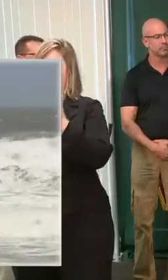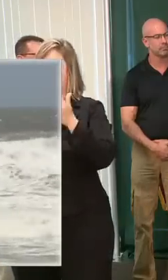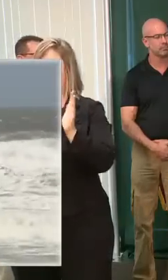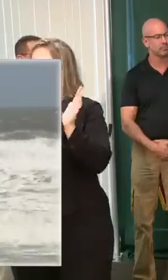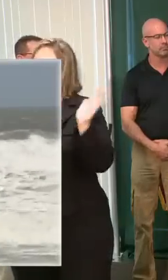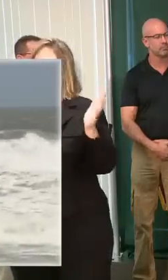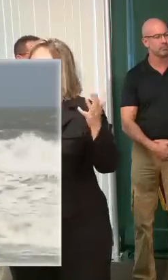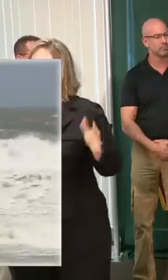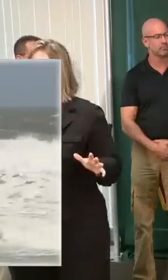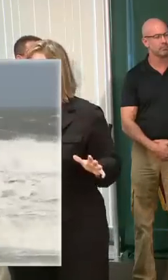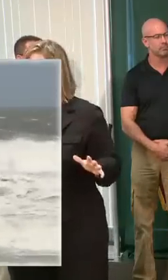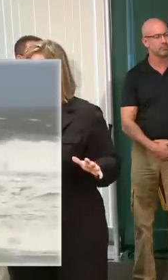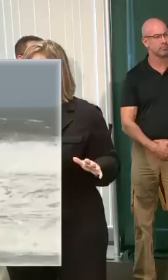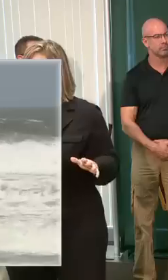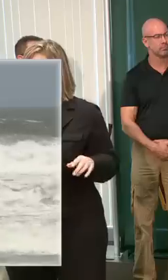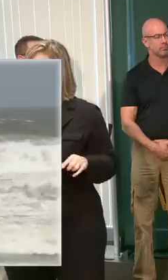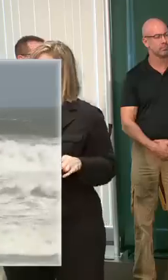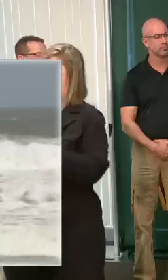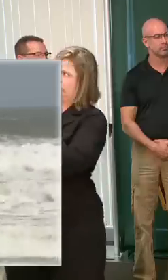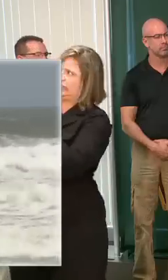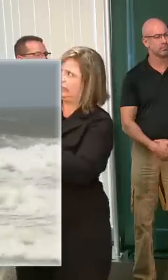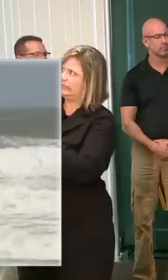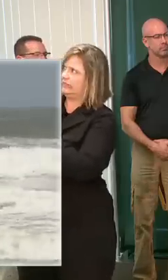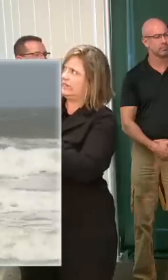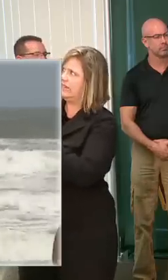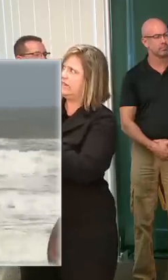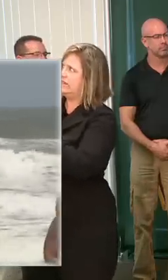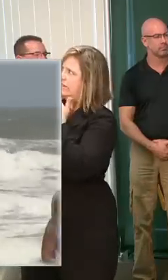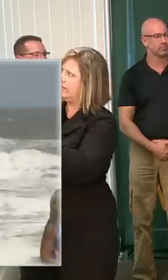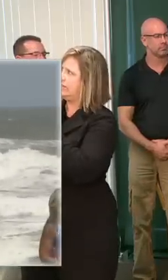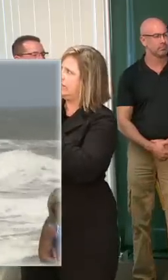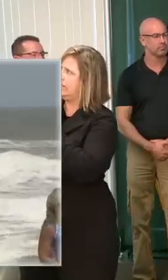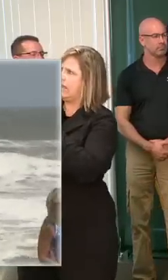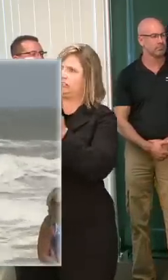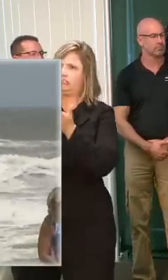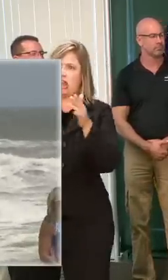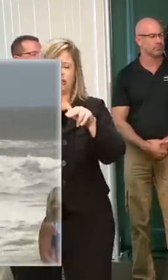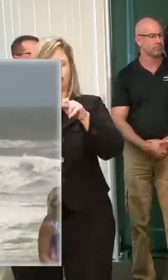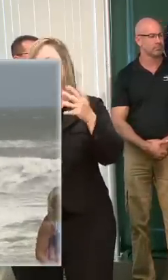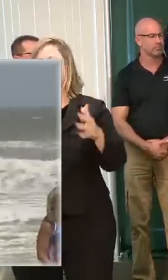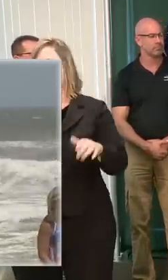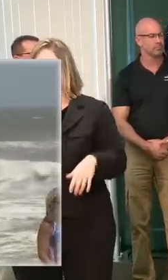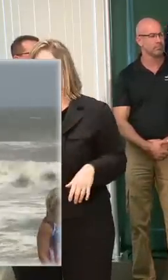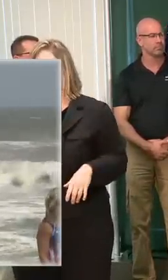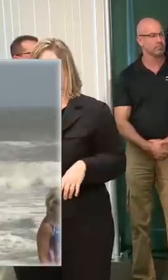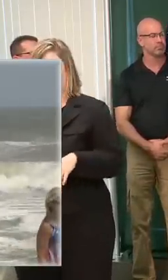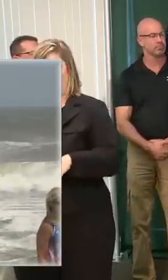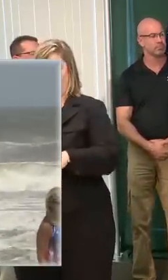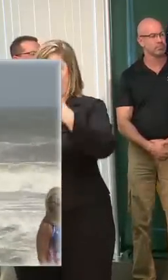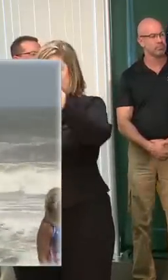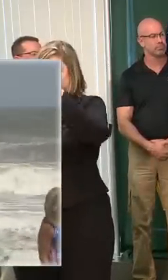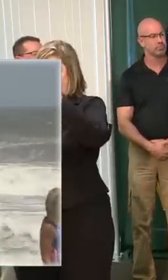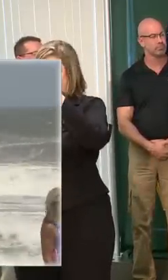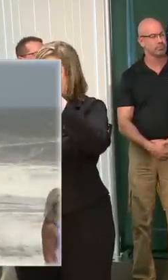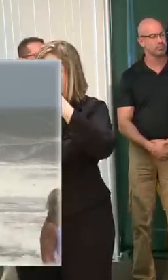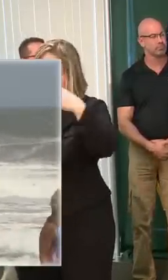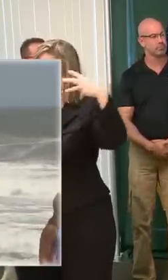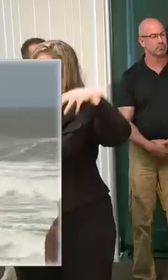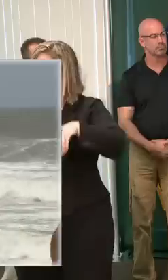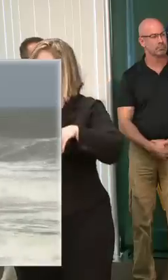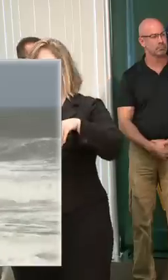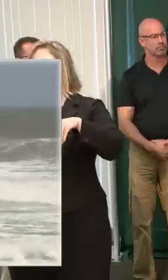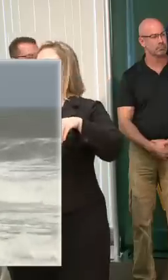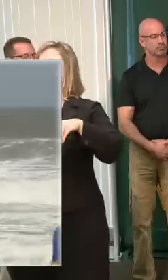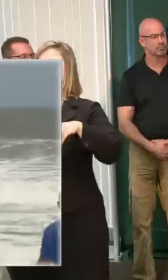advantage of this situation. Again, I want to remind people that when it comes to loss of power, there's a lot of